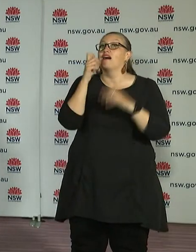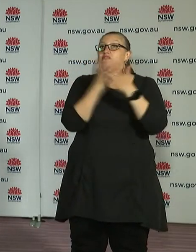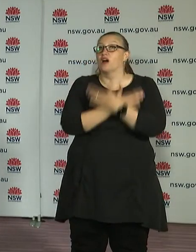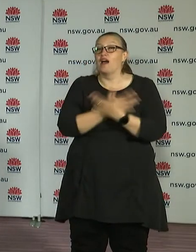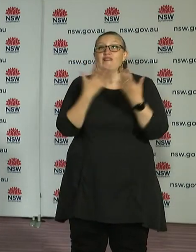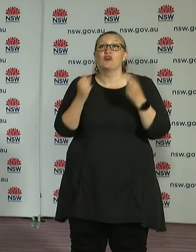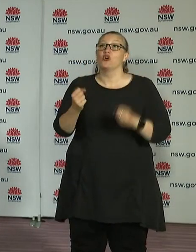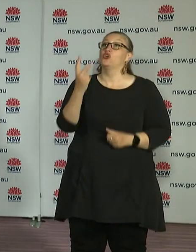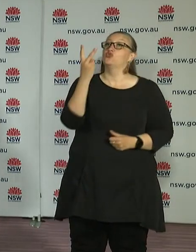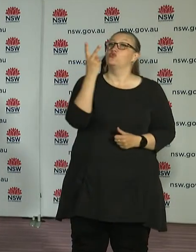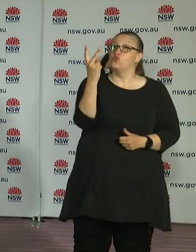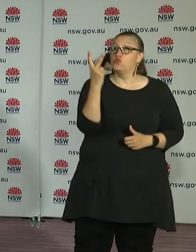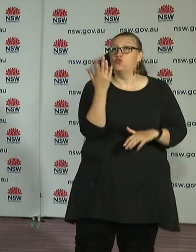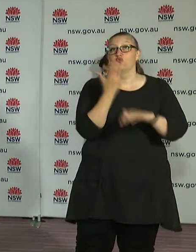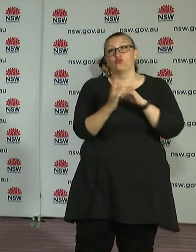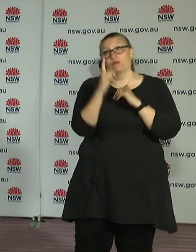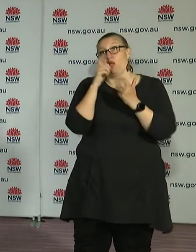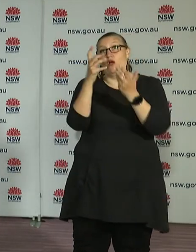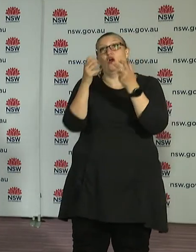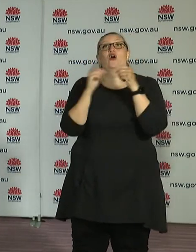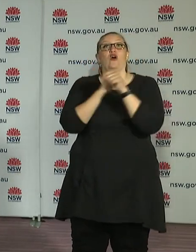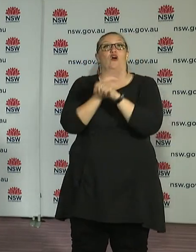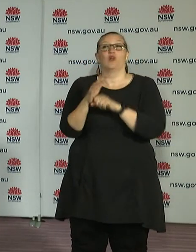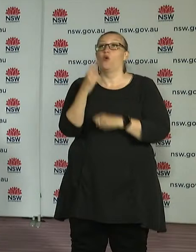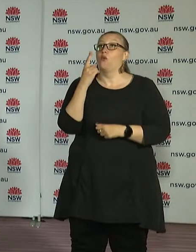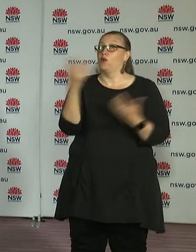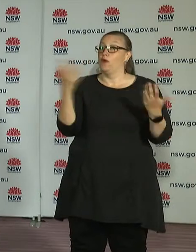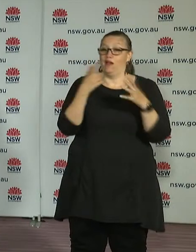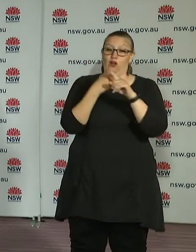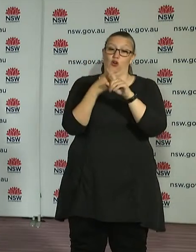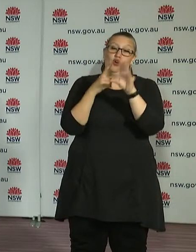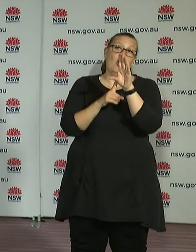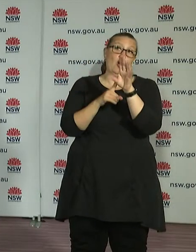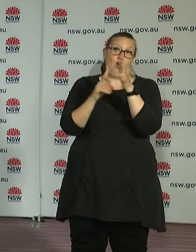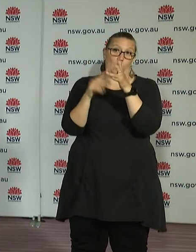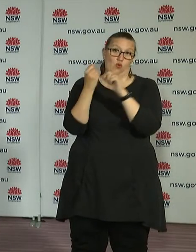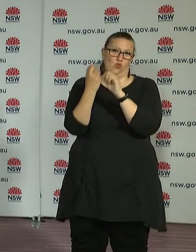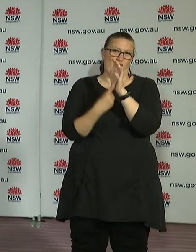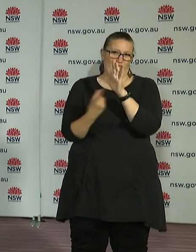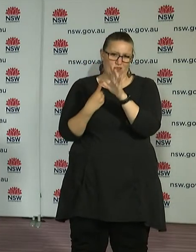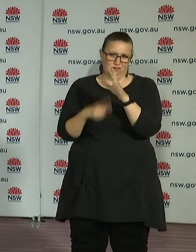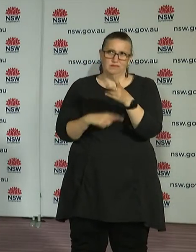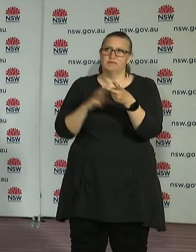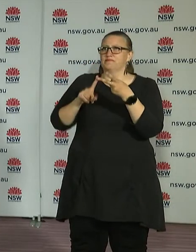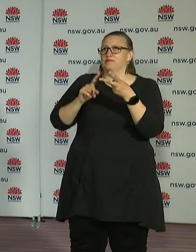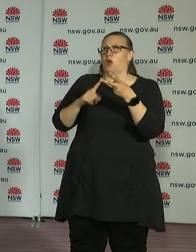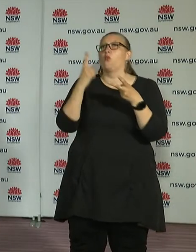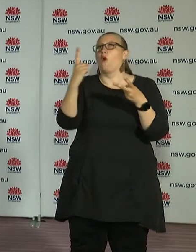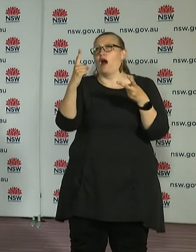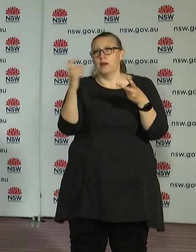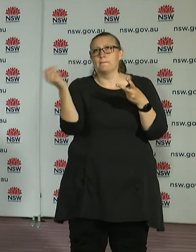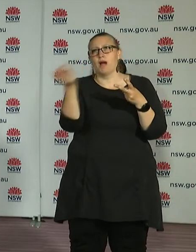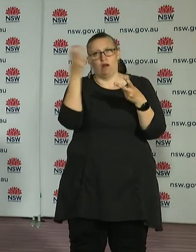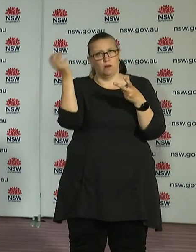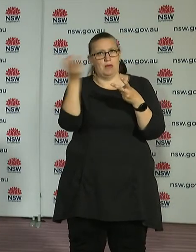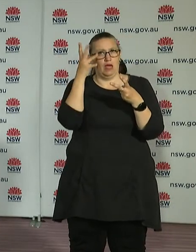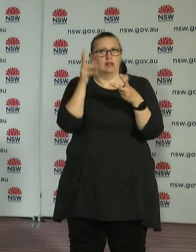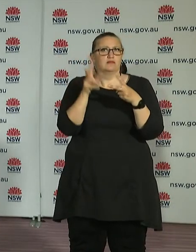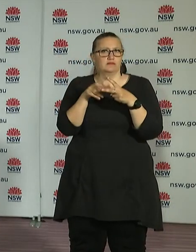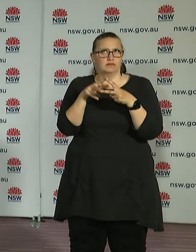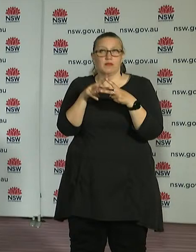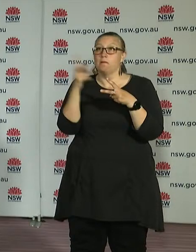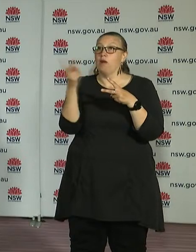had 2 new cases. One was in the Kyogle area and one in the Byron Bay area. Both people